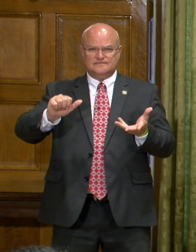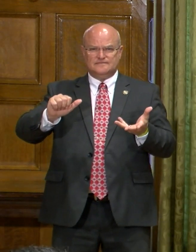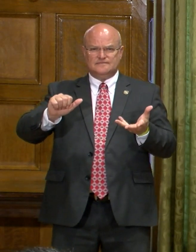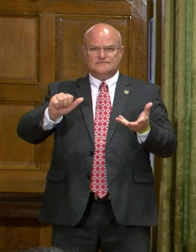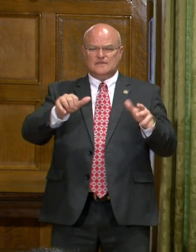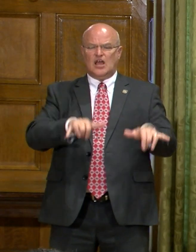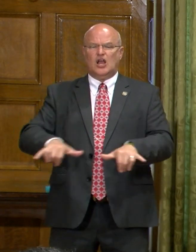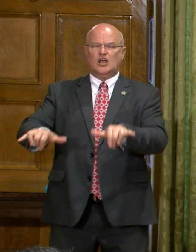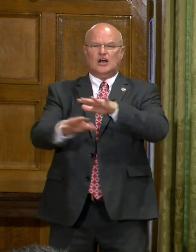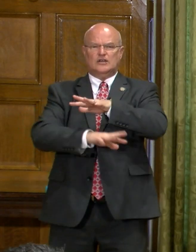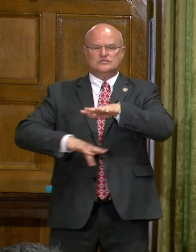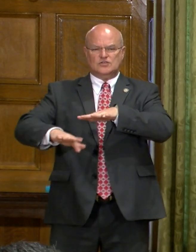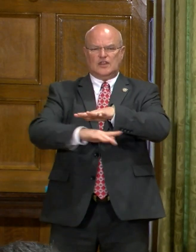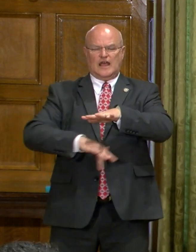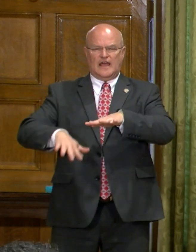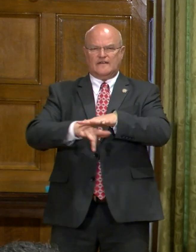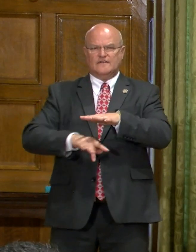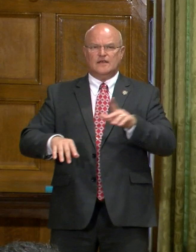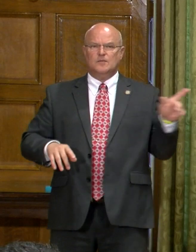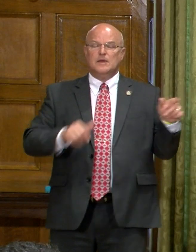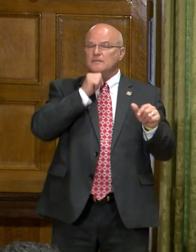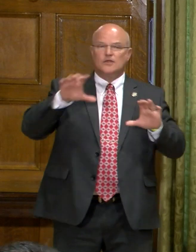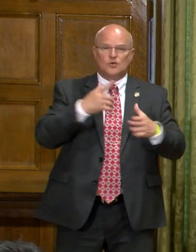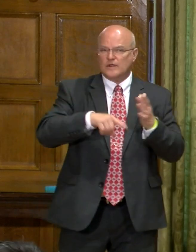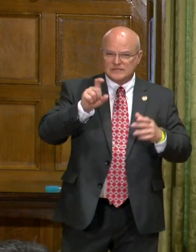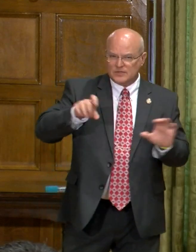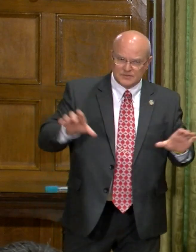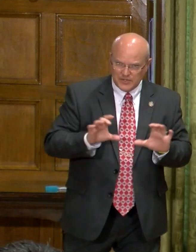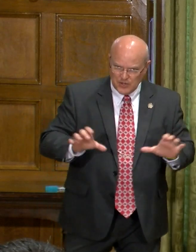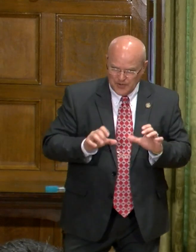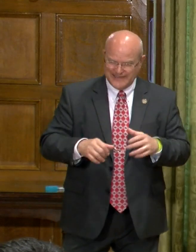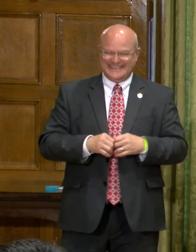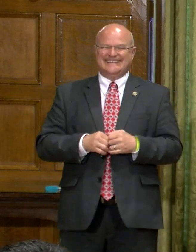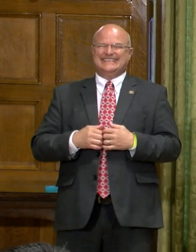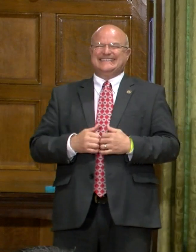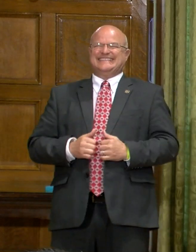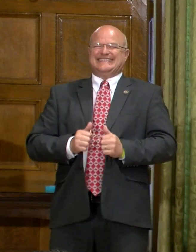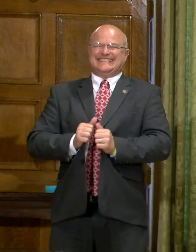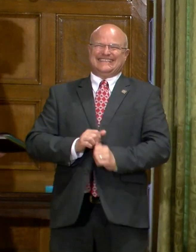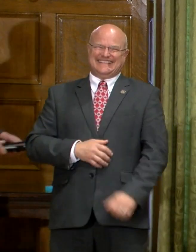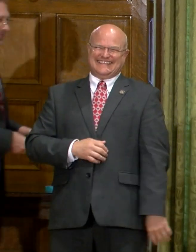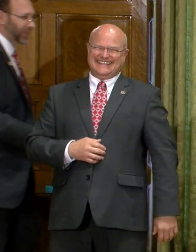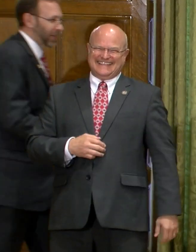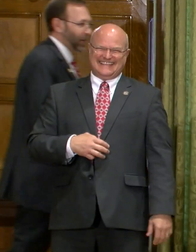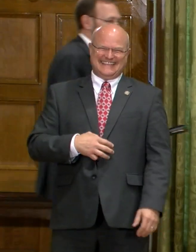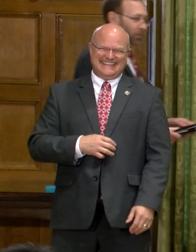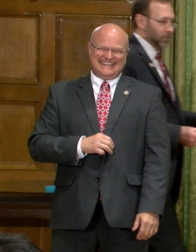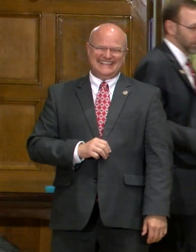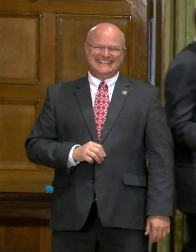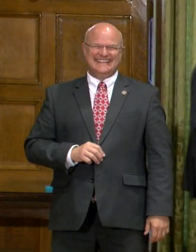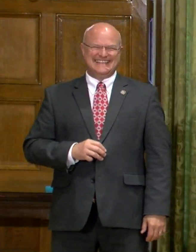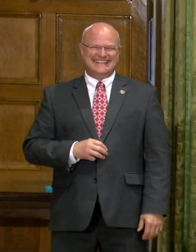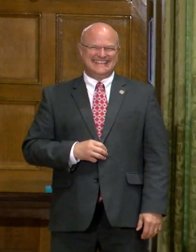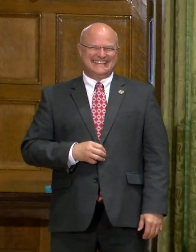I guess, common factor? People aren't doing what they're supposed to be doing. Dr. Smith?